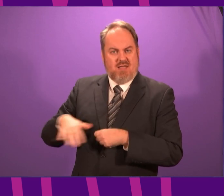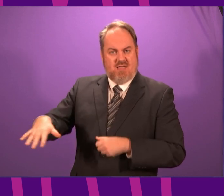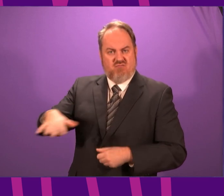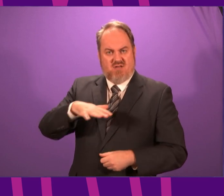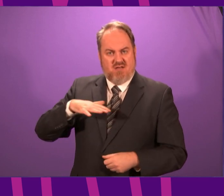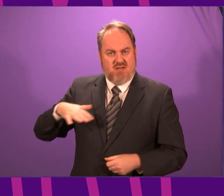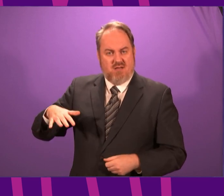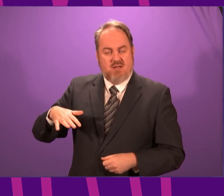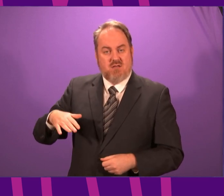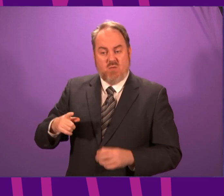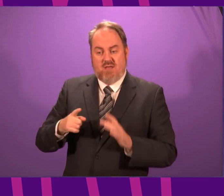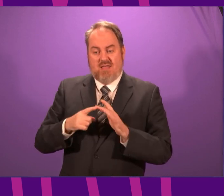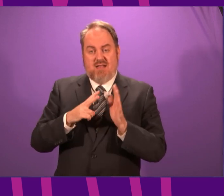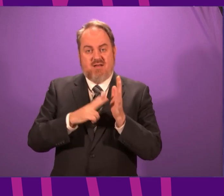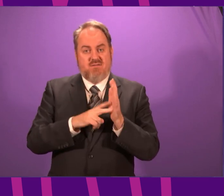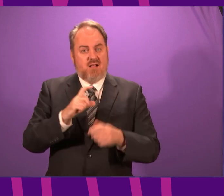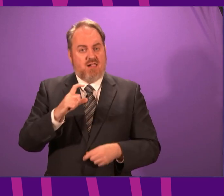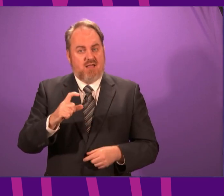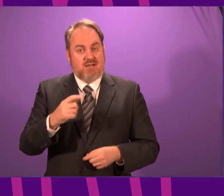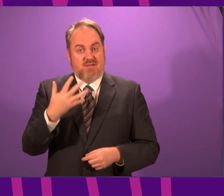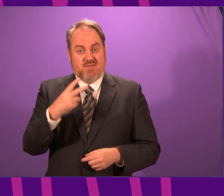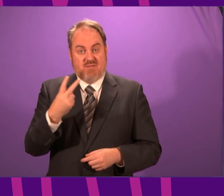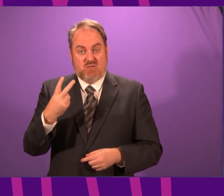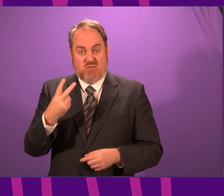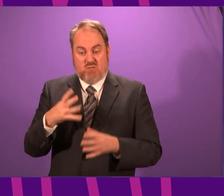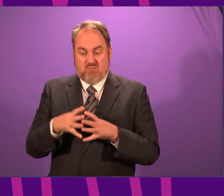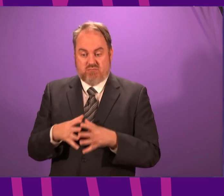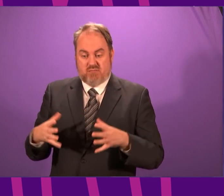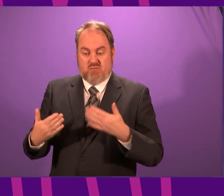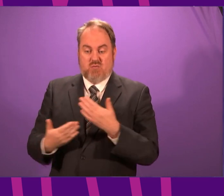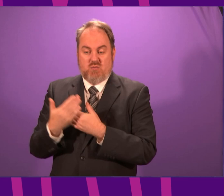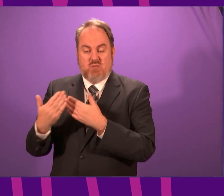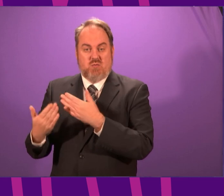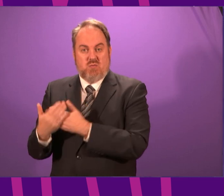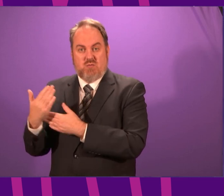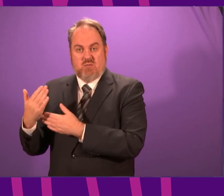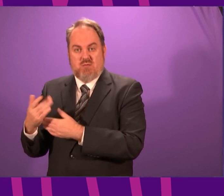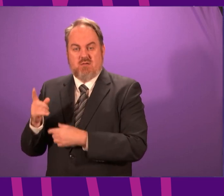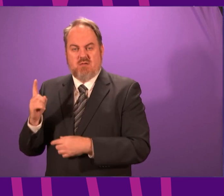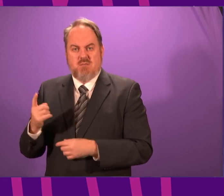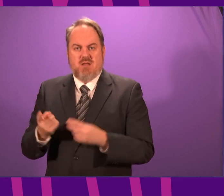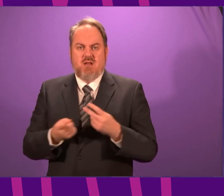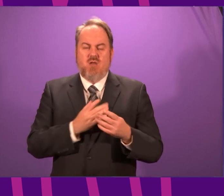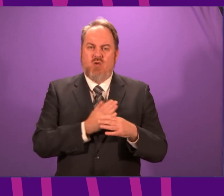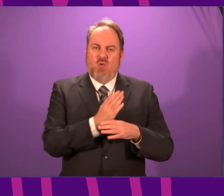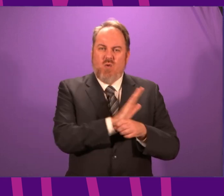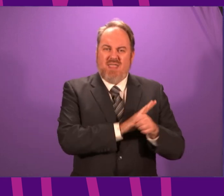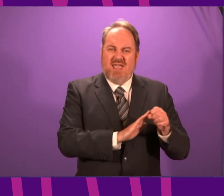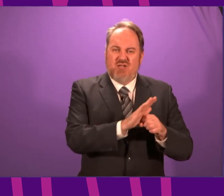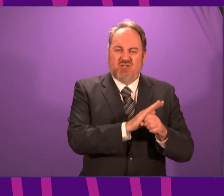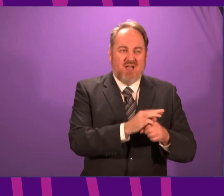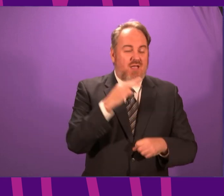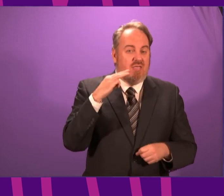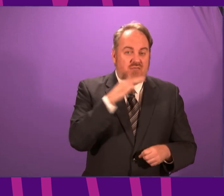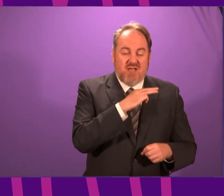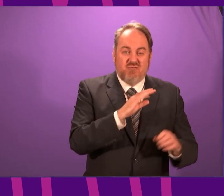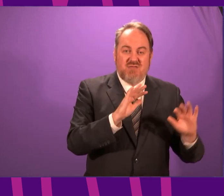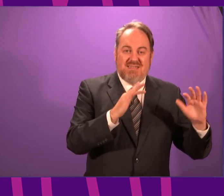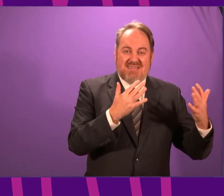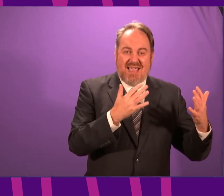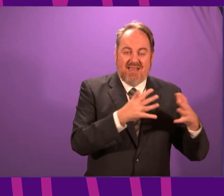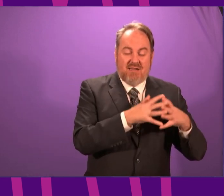October, Inverclyde had 52 new cases, whilst neighbouring Renfrewshire had 383 and North Ayrshire had 310. I accept North